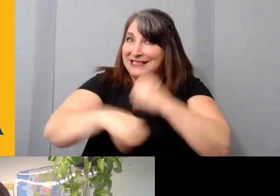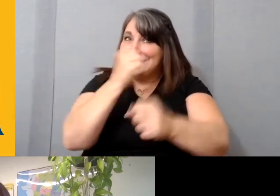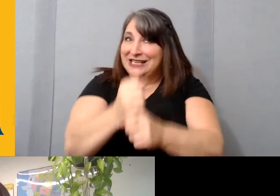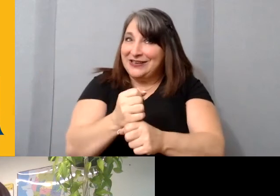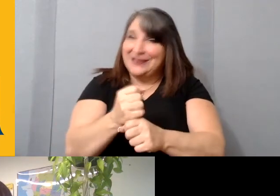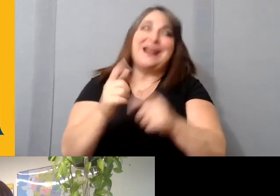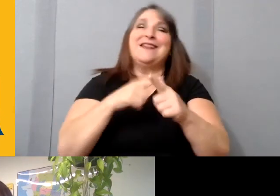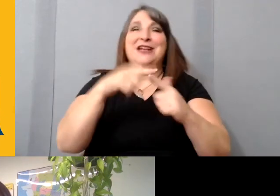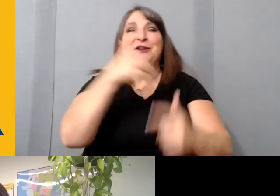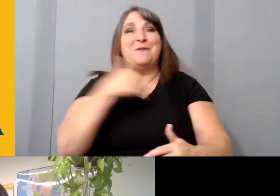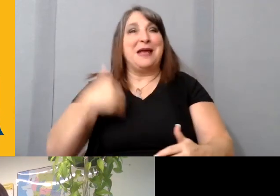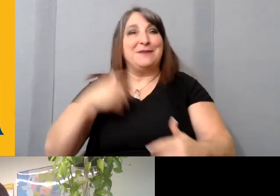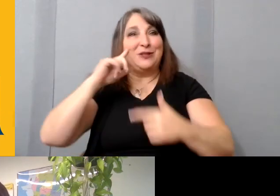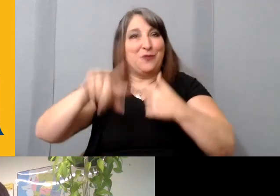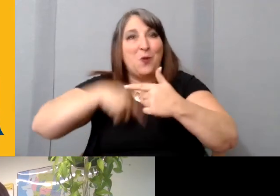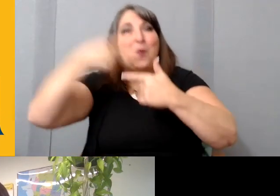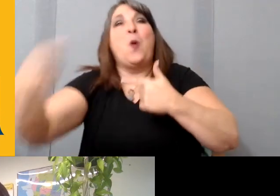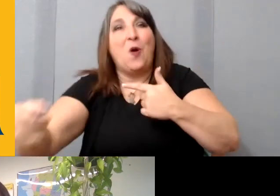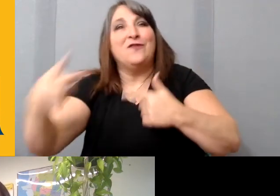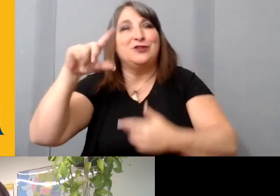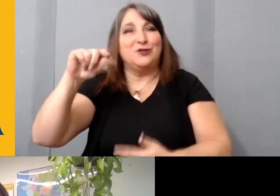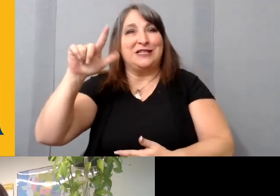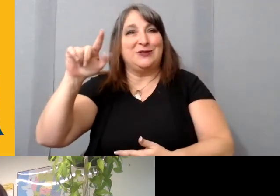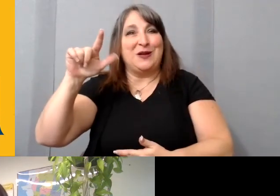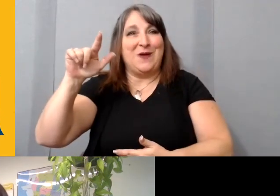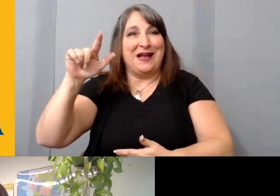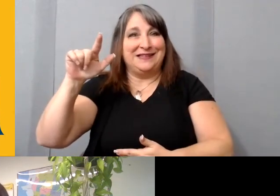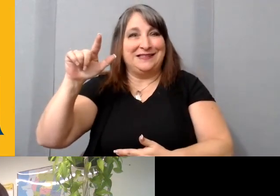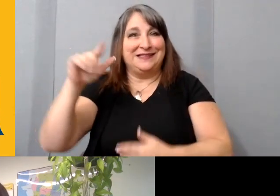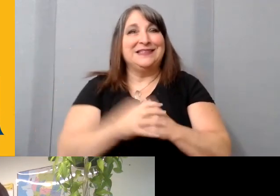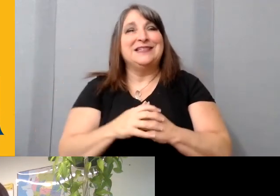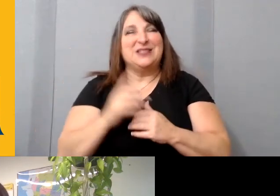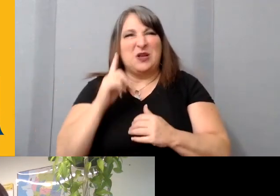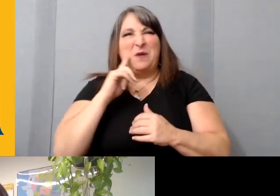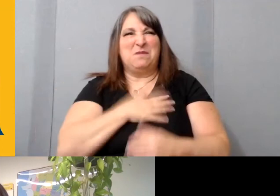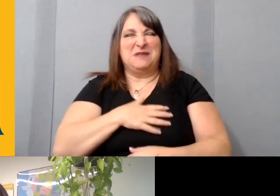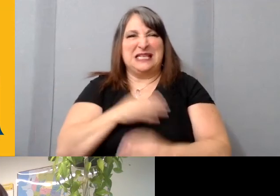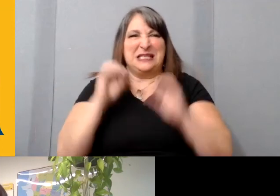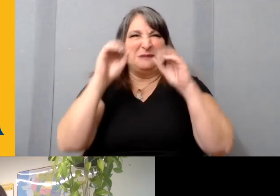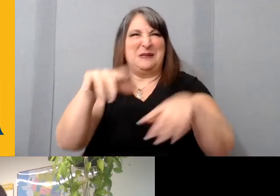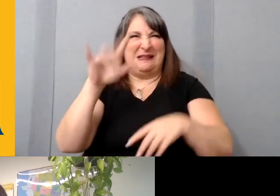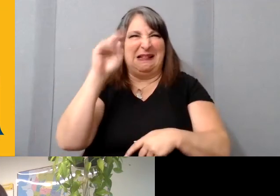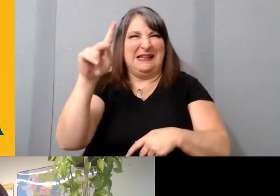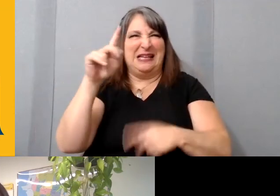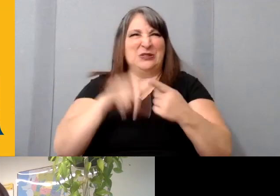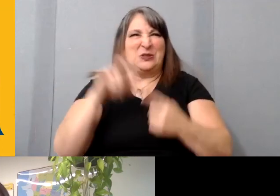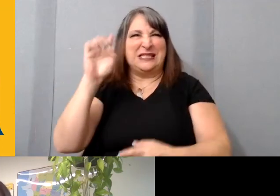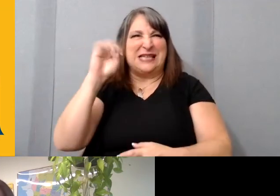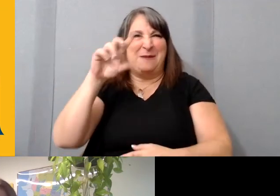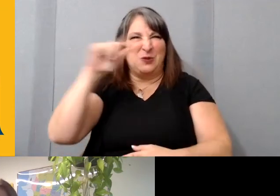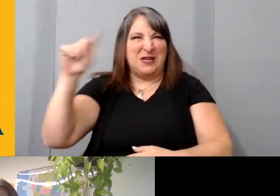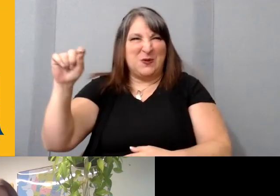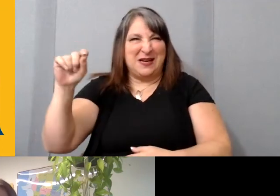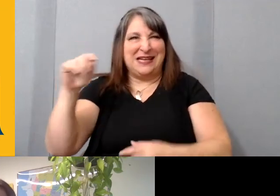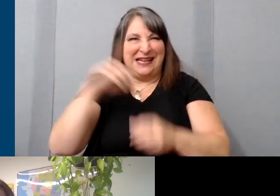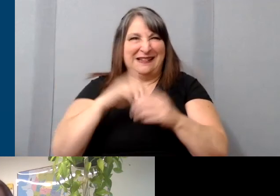your membership will roll over to 2021. So we'll drop the link to the DEM 2020 page in the chat.